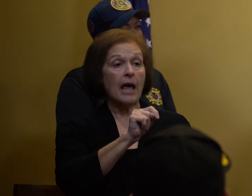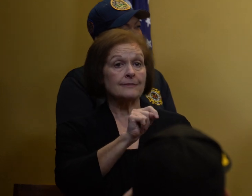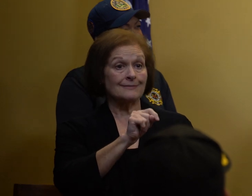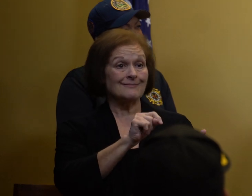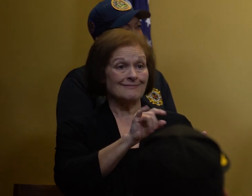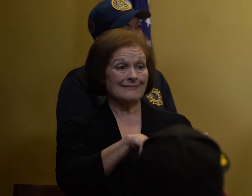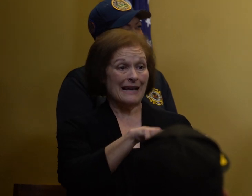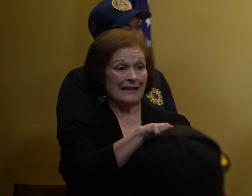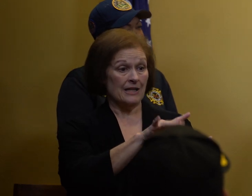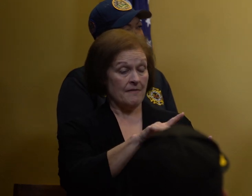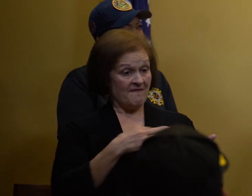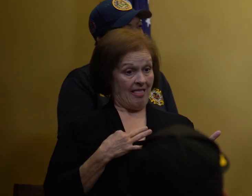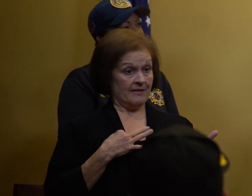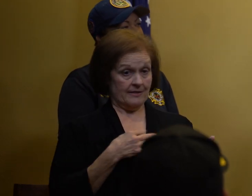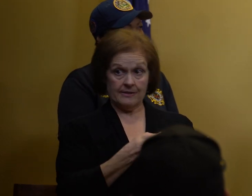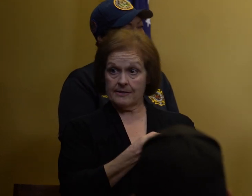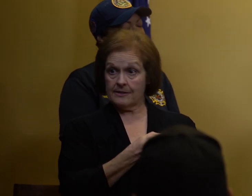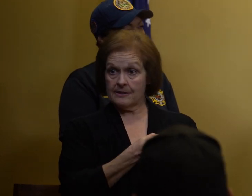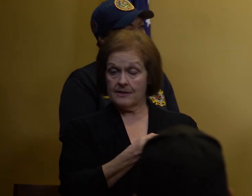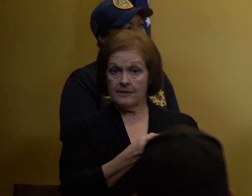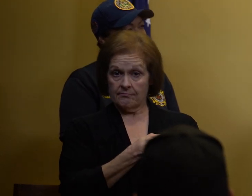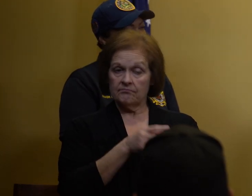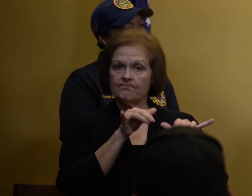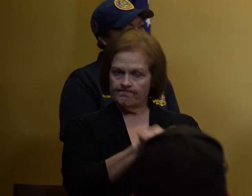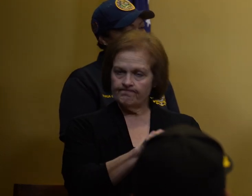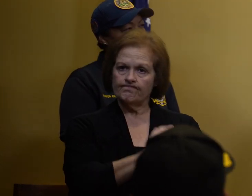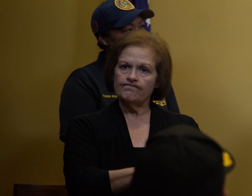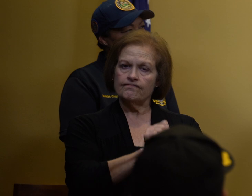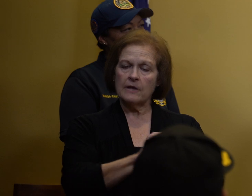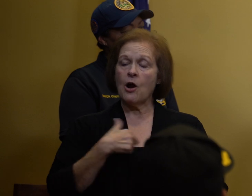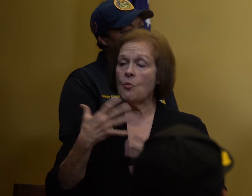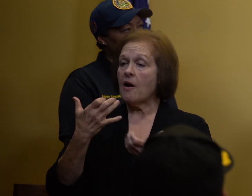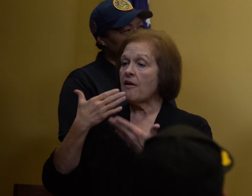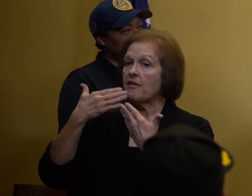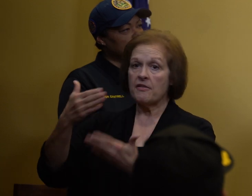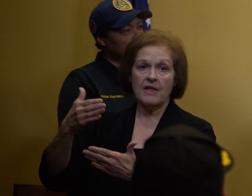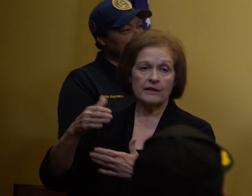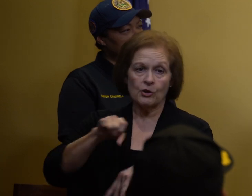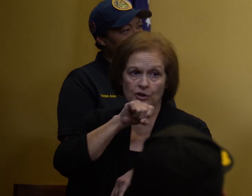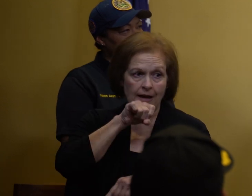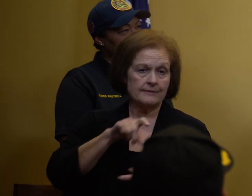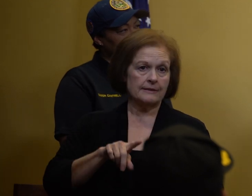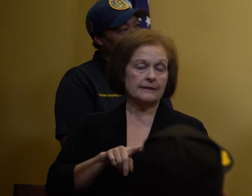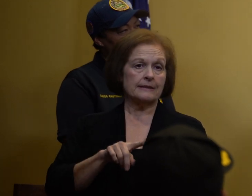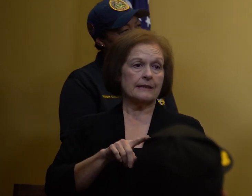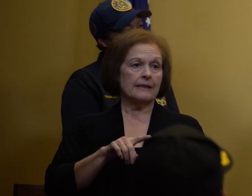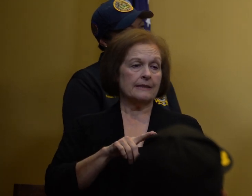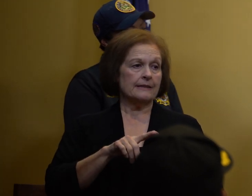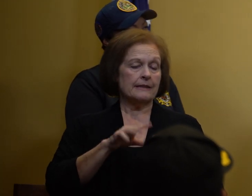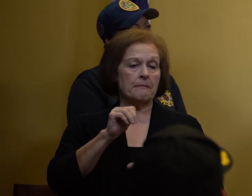stayed out there with us a while there. I want to thank the Archdiocese and Maria Loretta Church for allowing us to